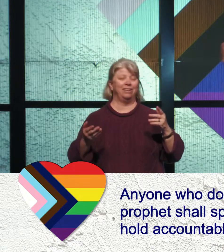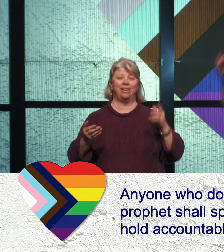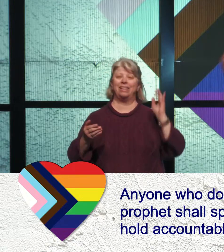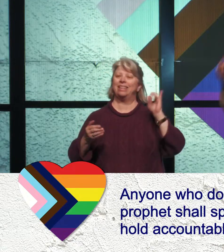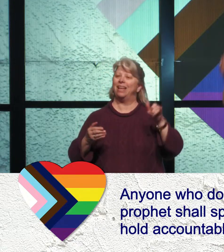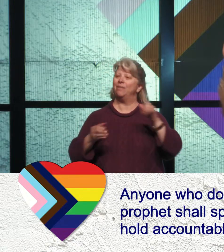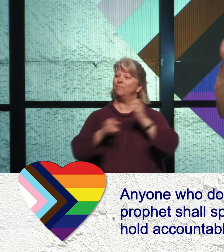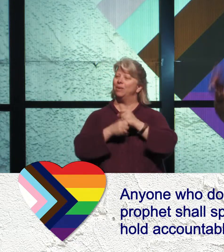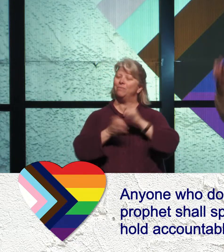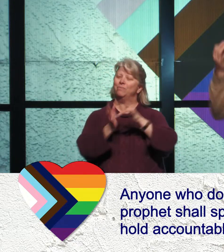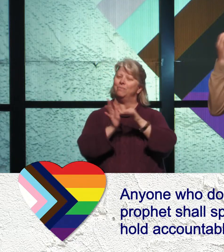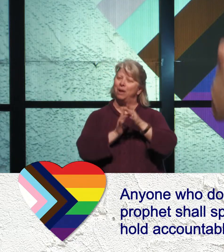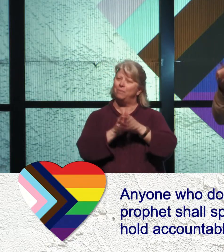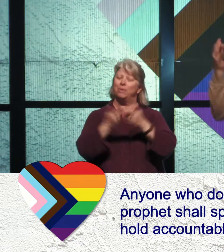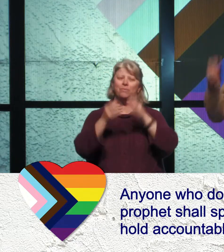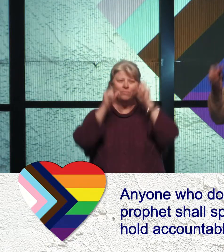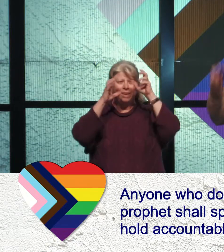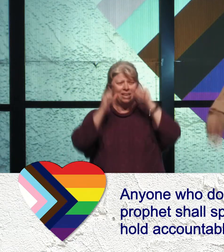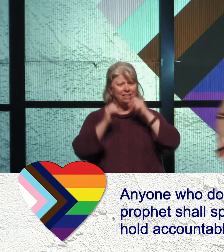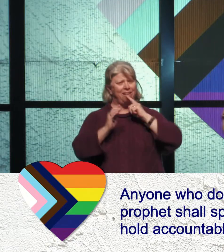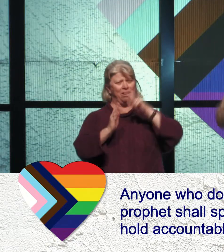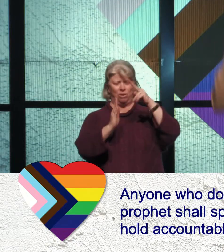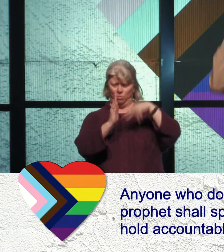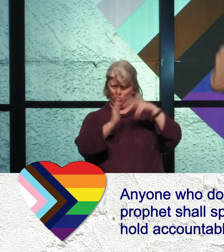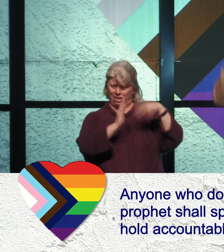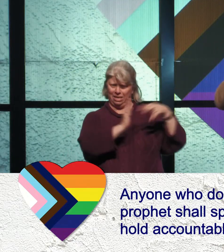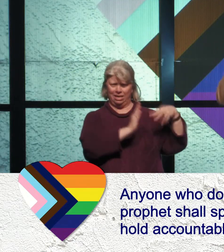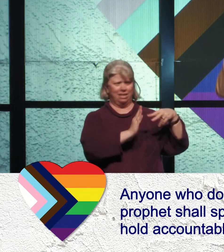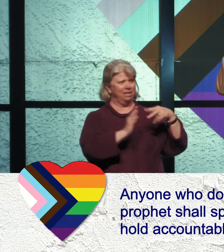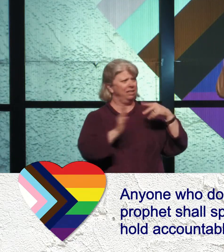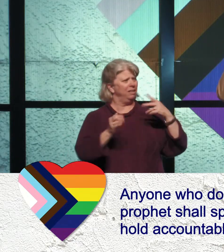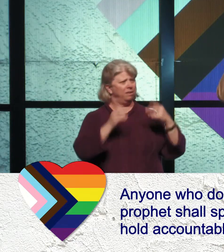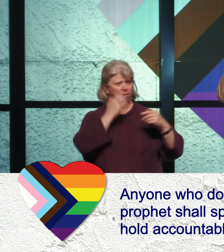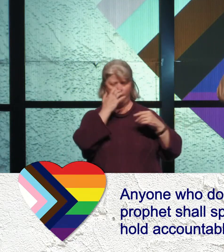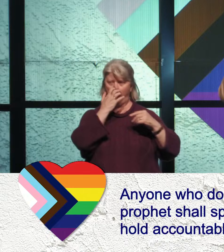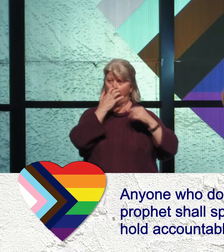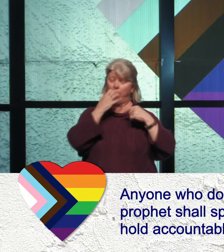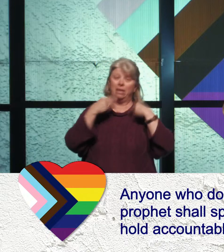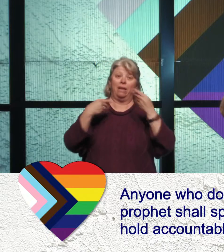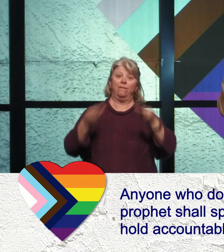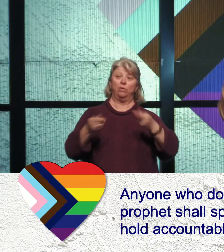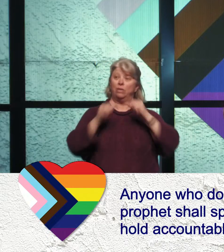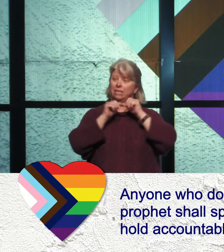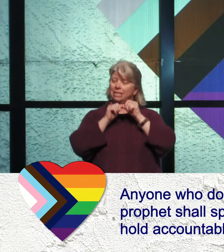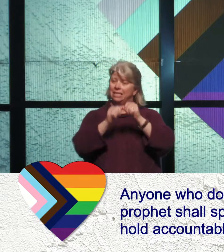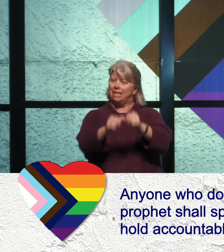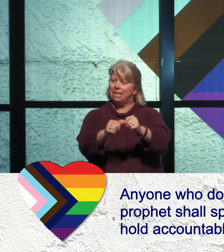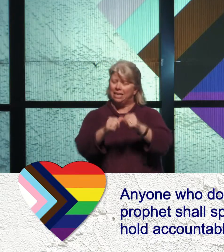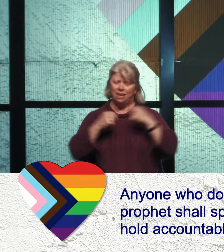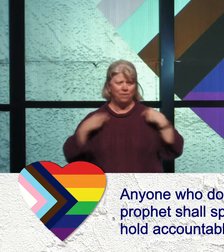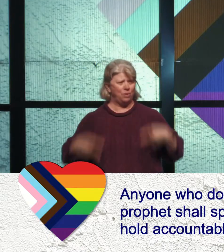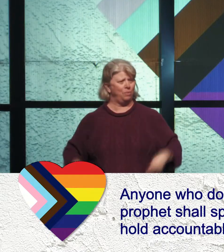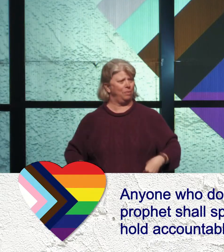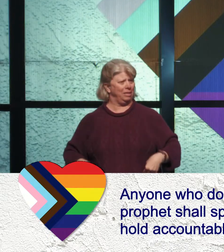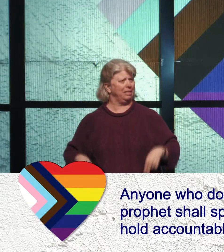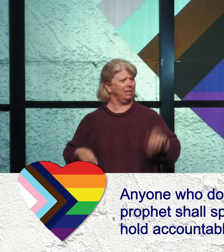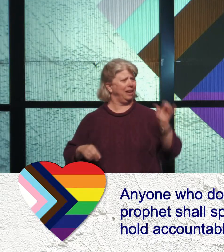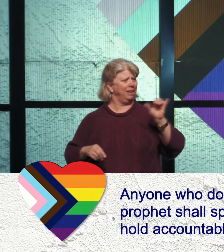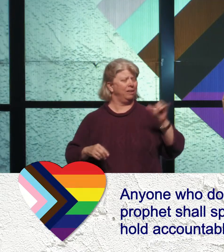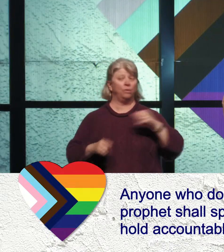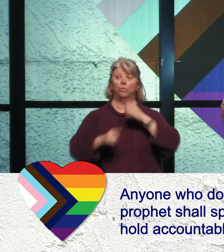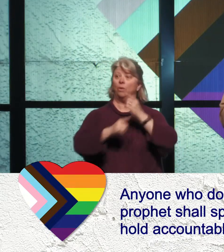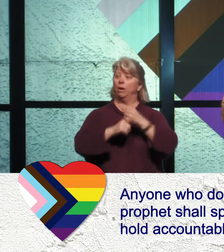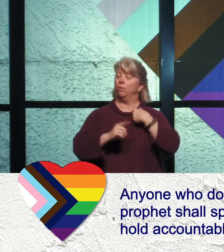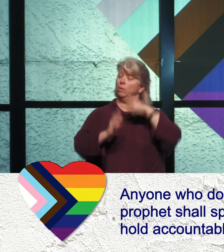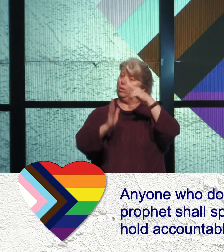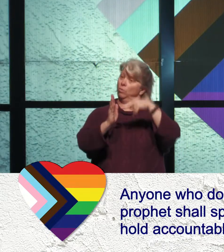This is what makes the Bible amazing when you actually read it for what it is, because it gives you the consistency of humanity. Like,